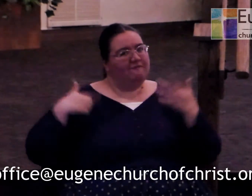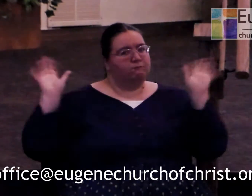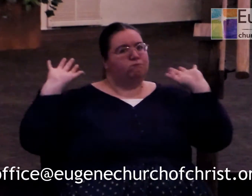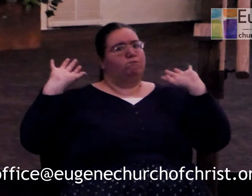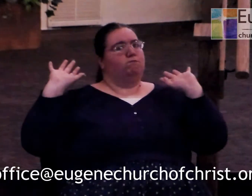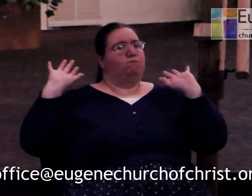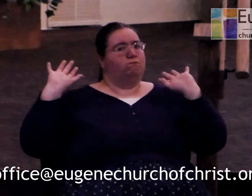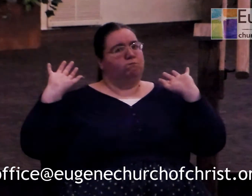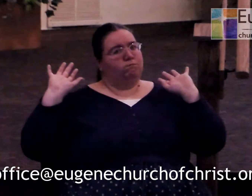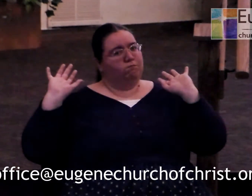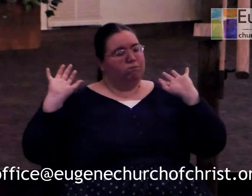Now,